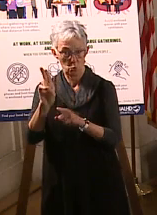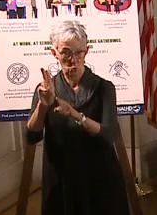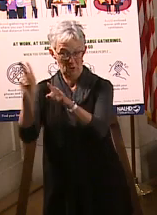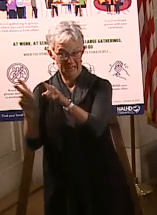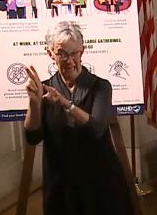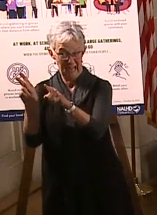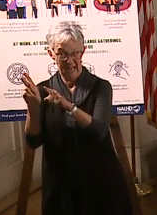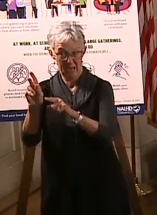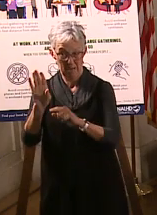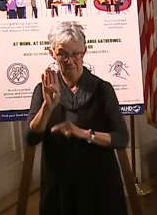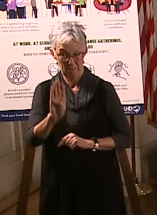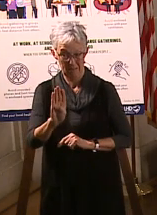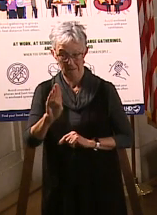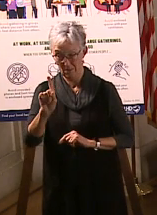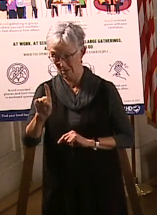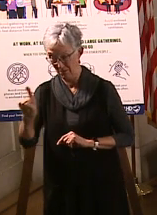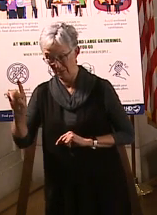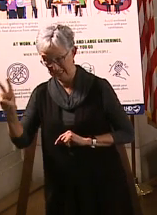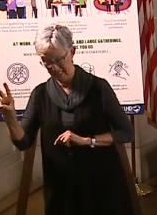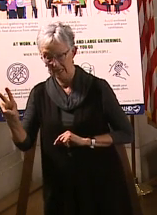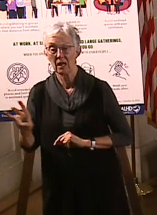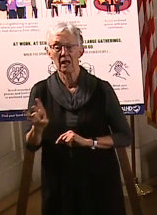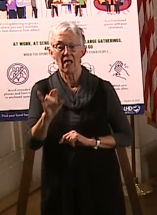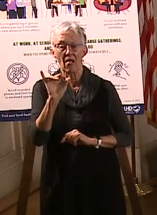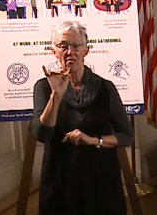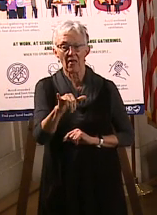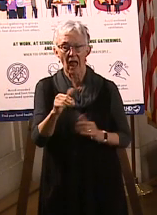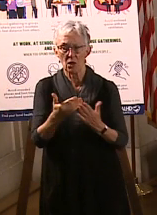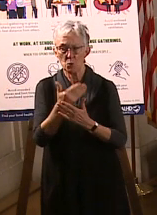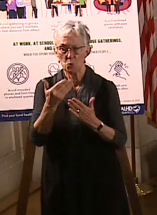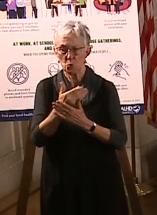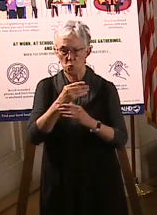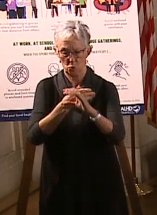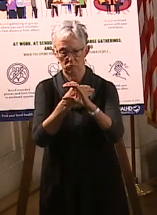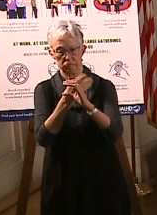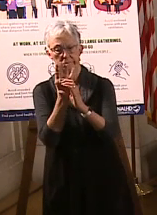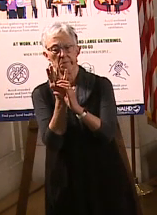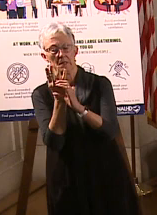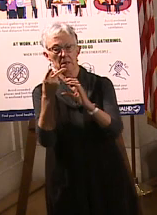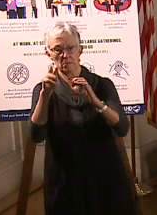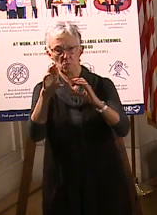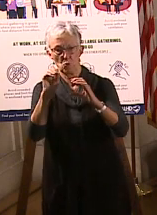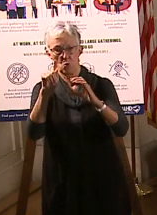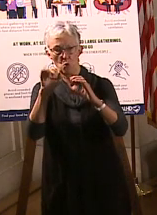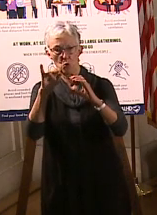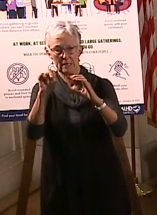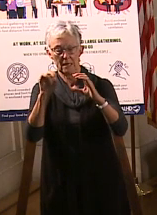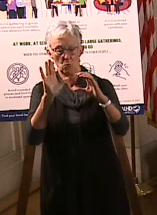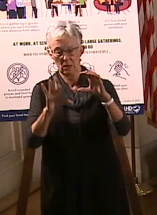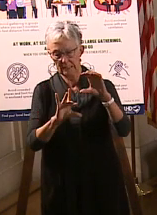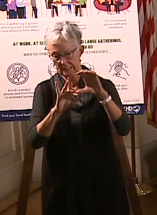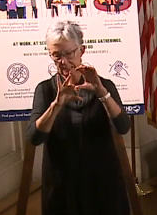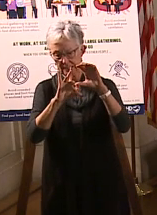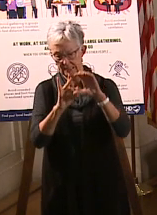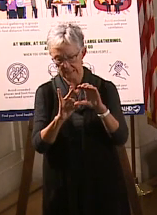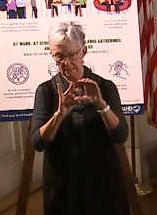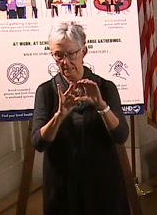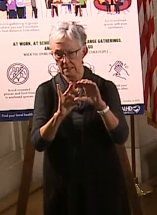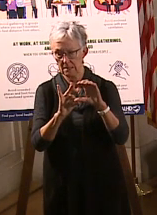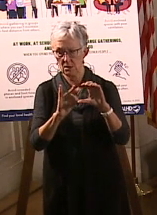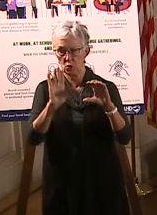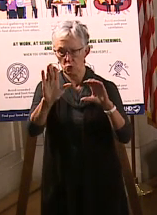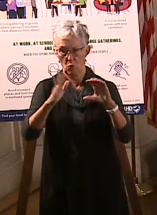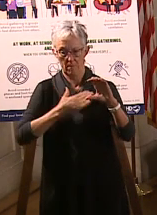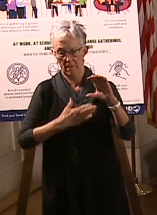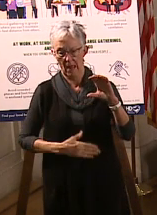that it's allowing these mutated spike proteins to attach to the cell ACE